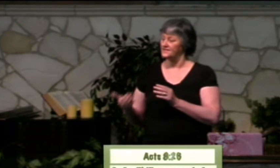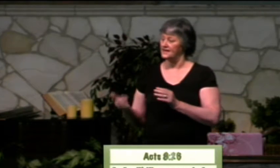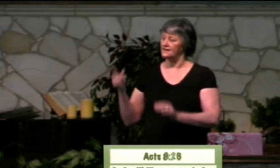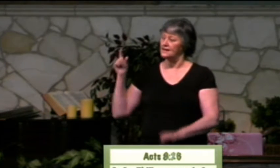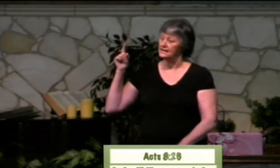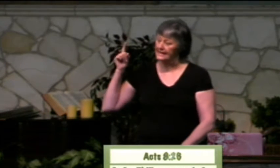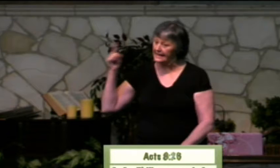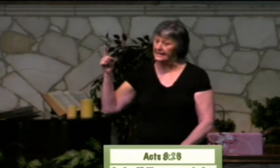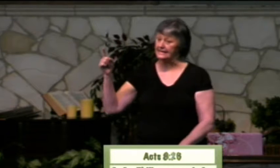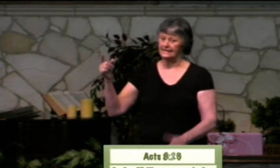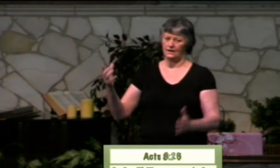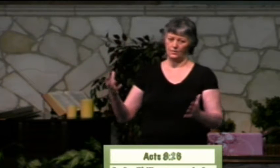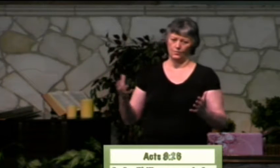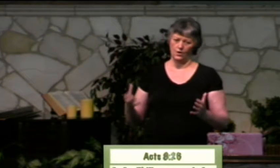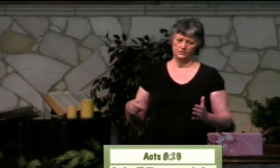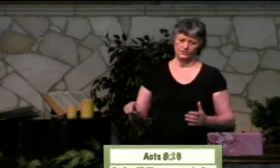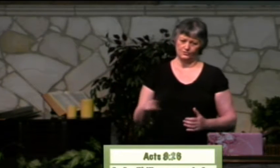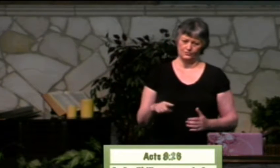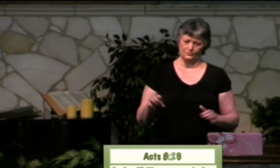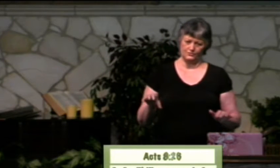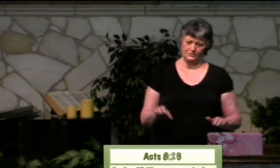thing he wants you to do.